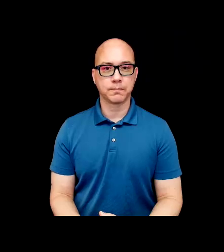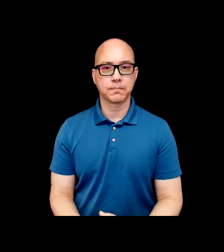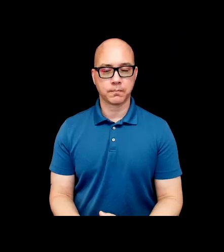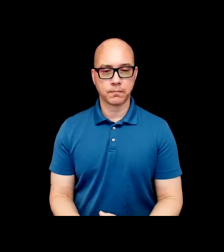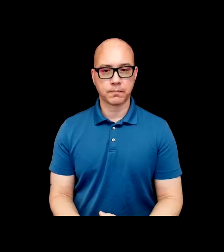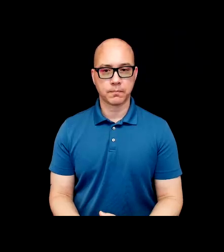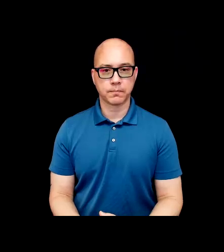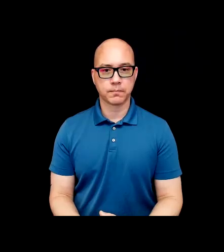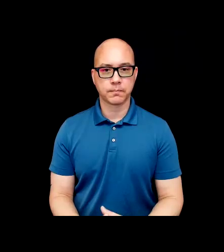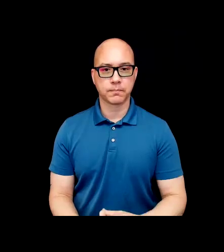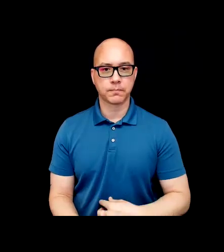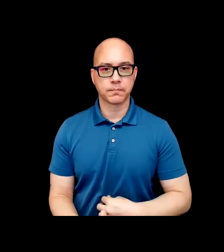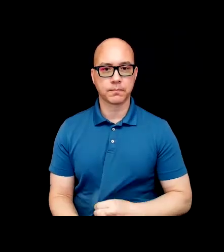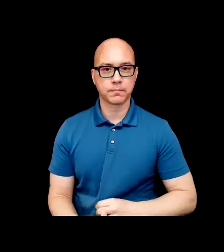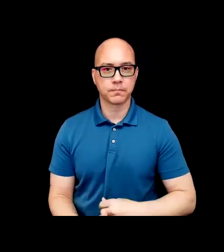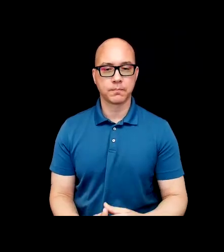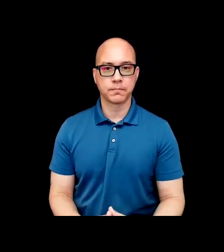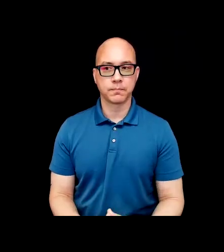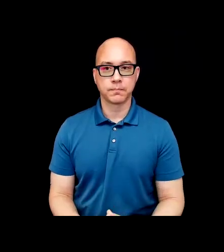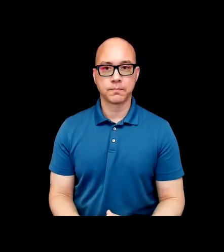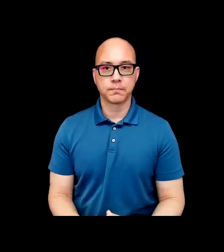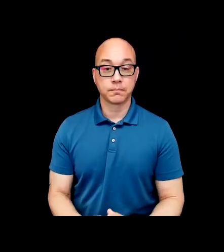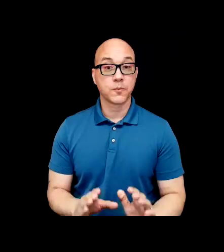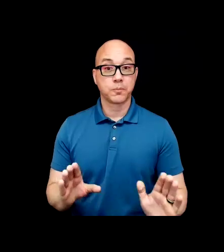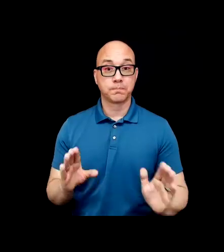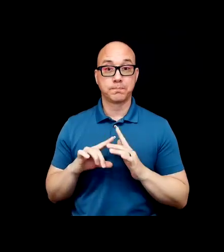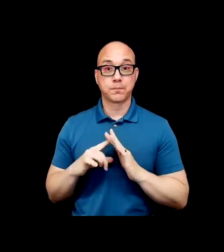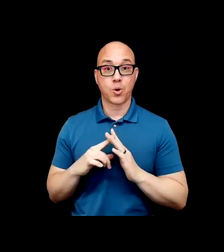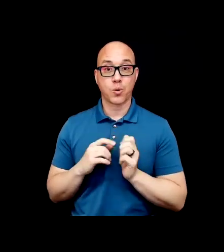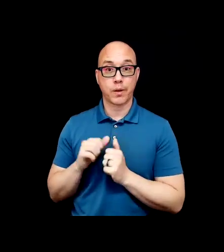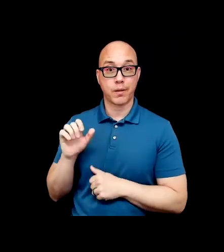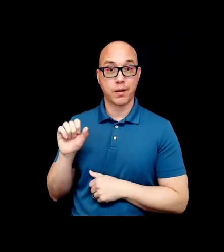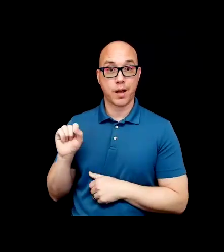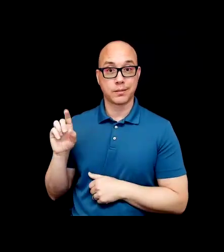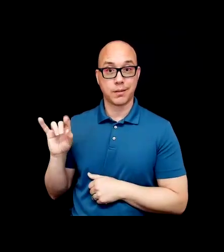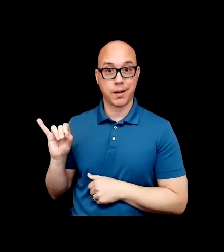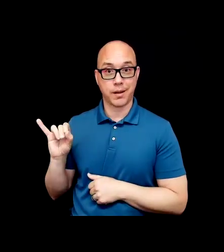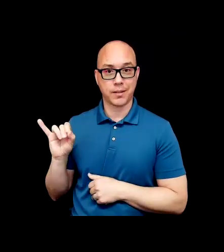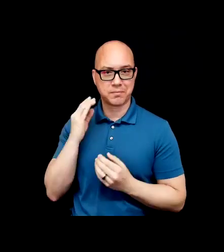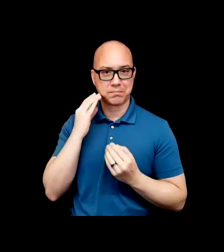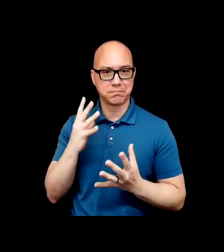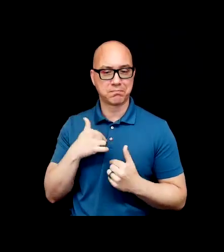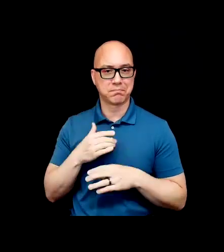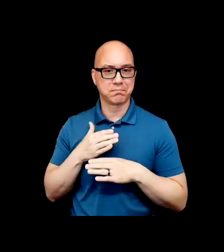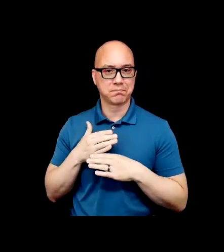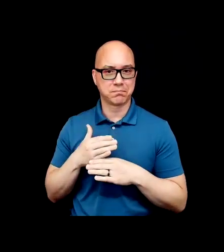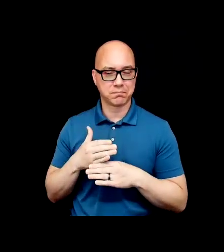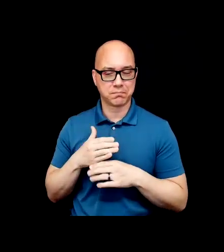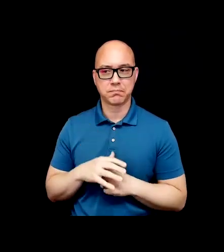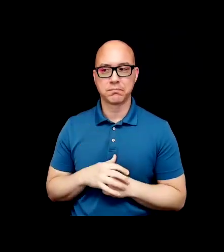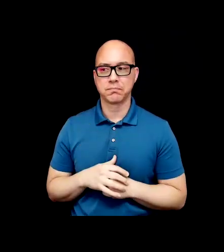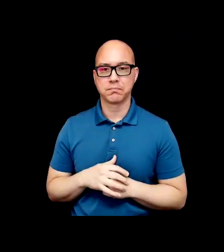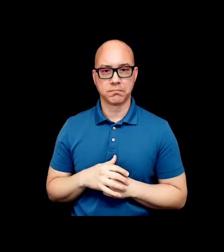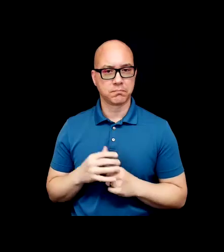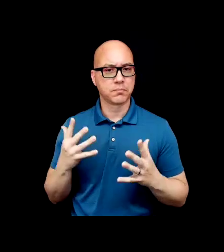So to get us started with the SSDI part of the information that I'm going to share, I just